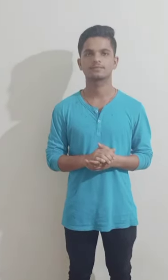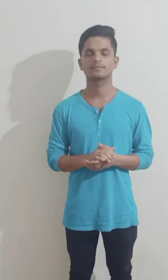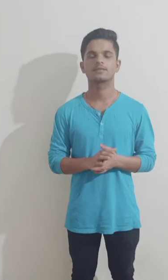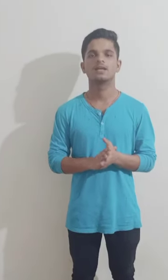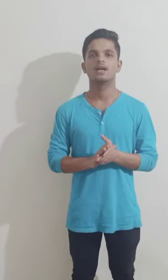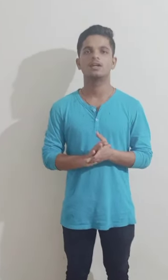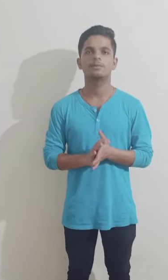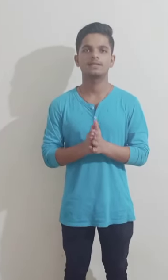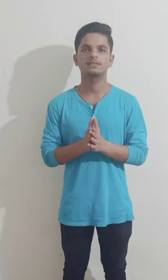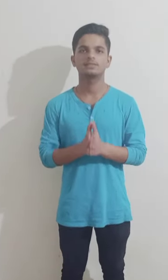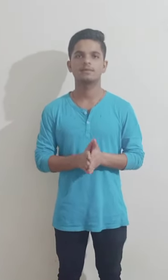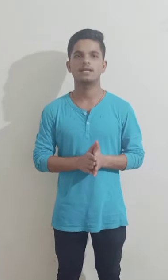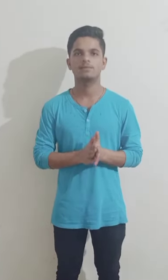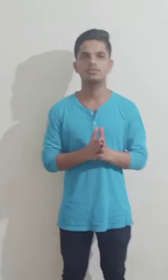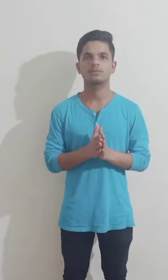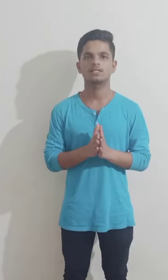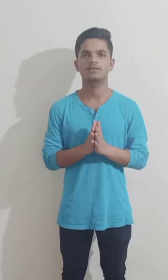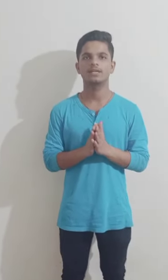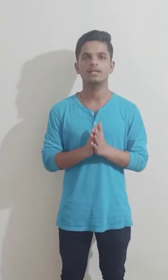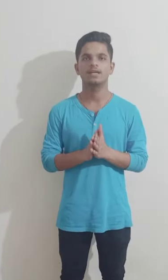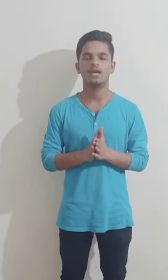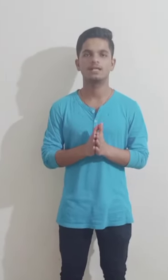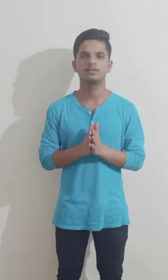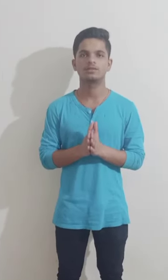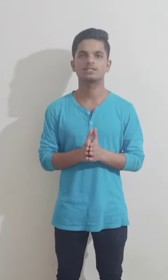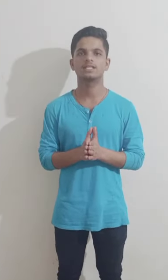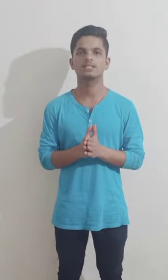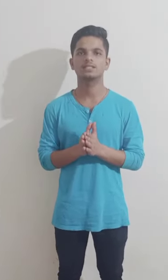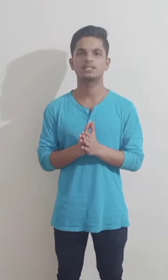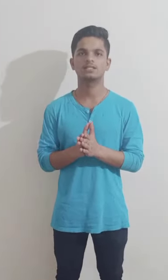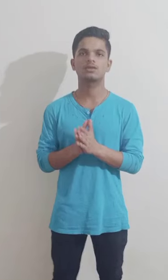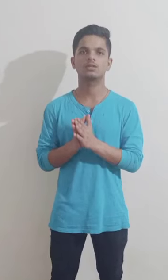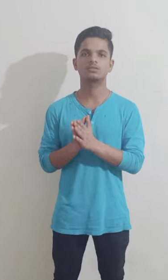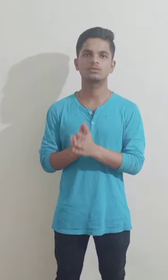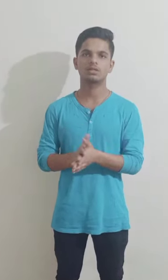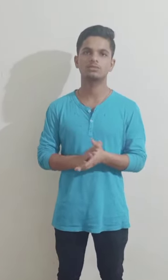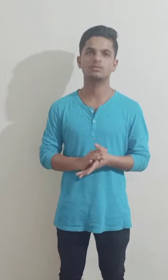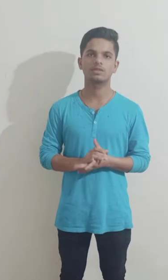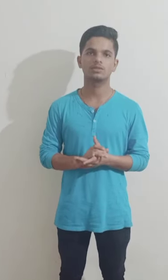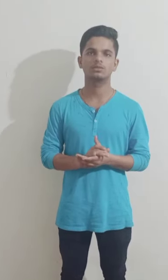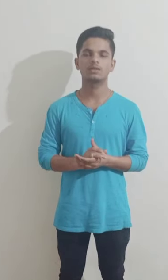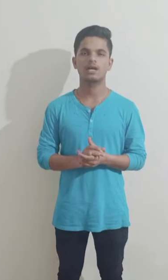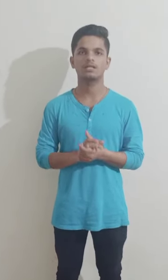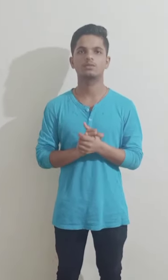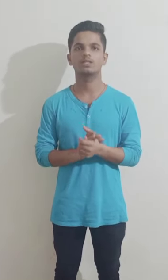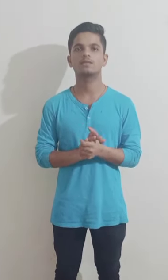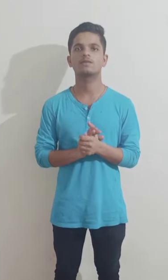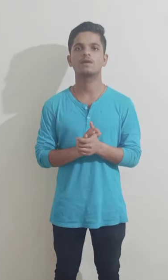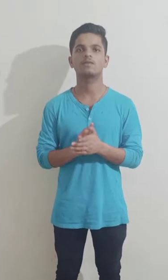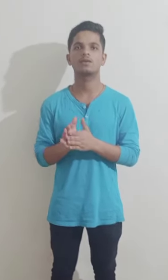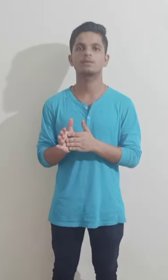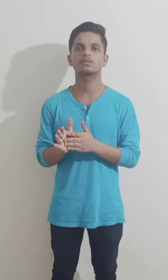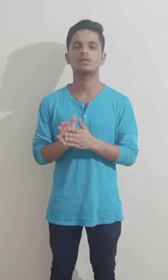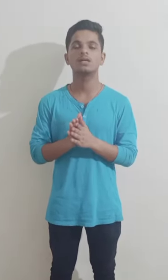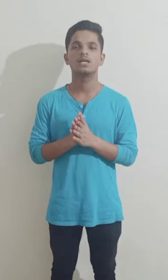Hello friends, my name is Omkar Sawalek and today's is 30th August 2022 and today's our topic is on